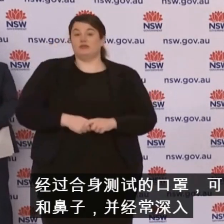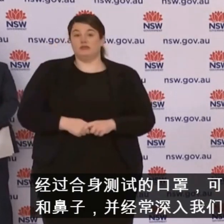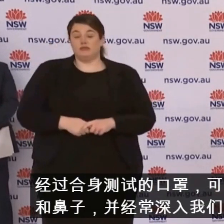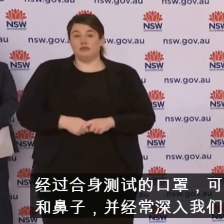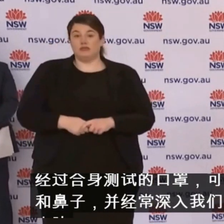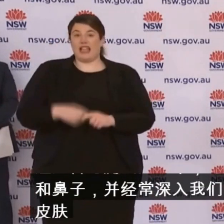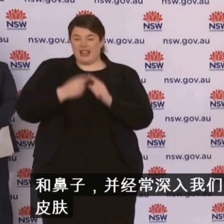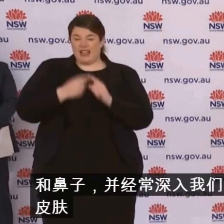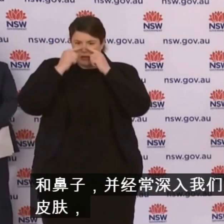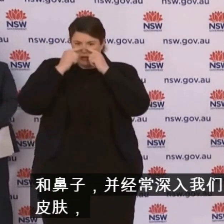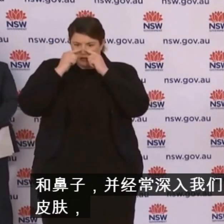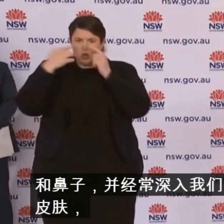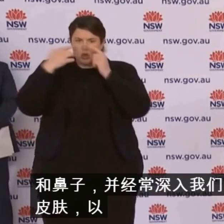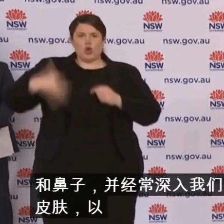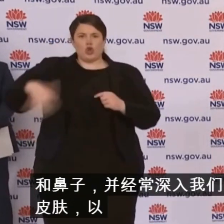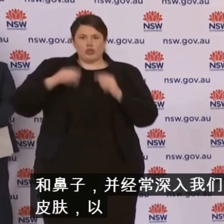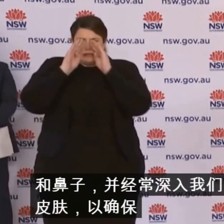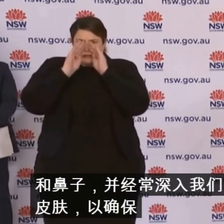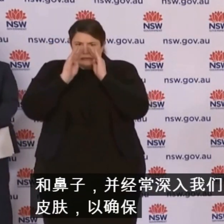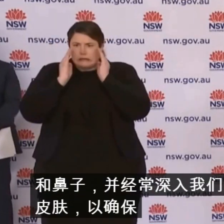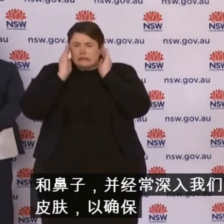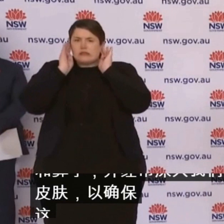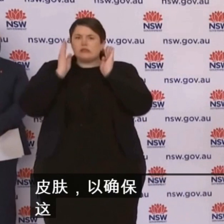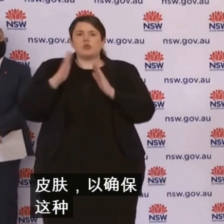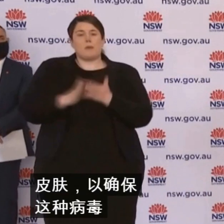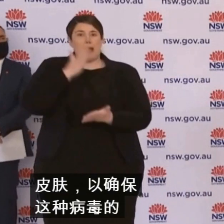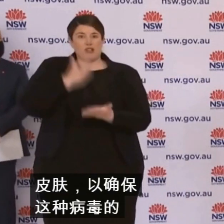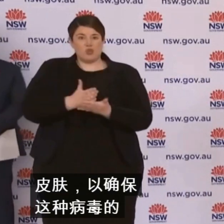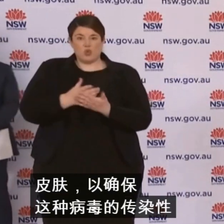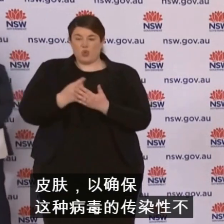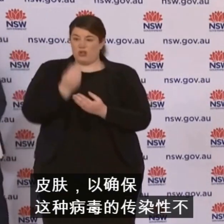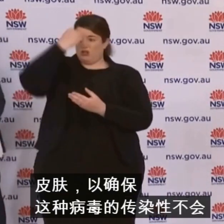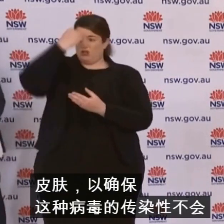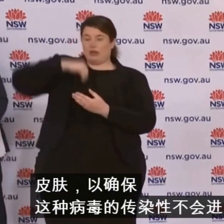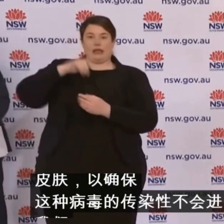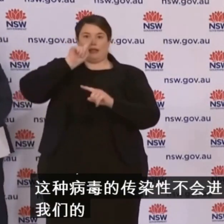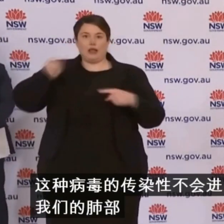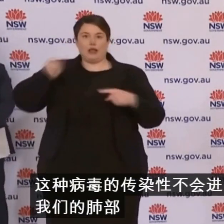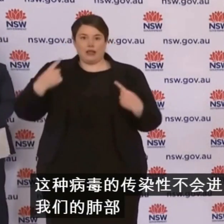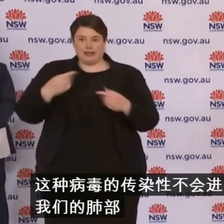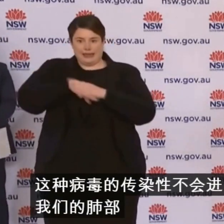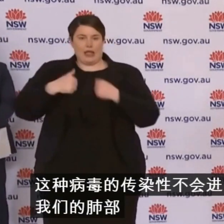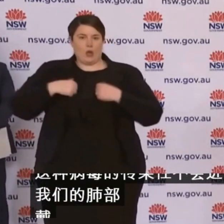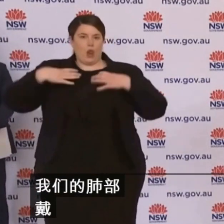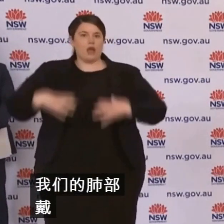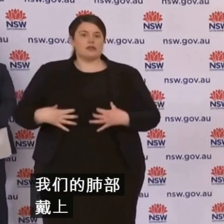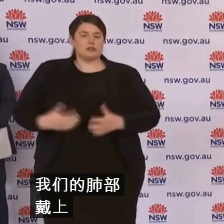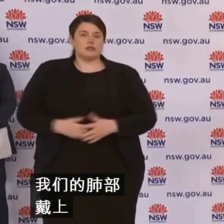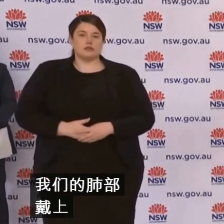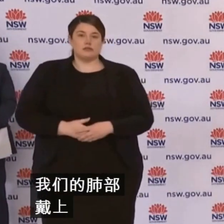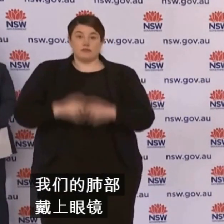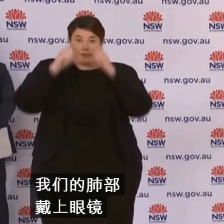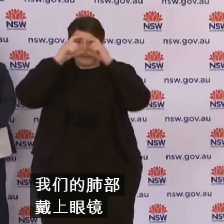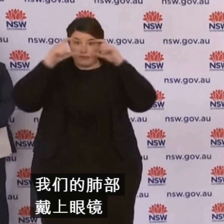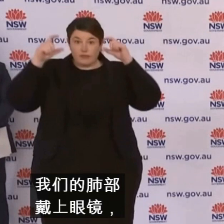often digs into our skin to ensure that the contagious nature of this virus doesn't get into our lungs. We've got our